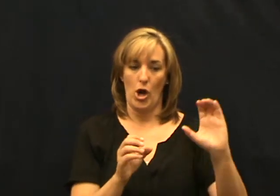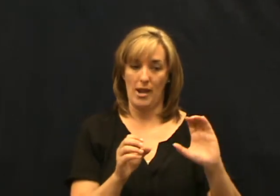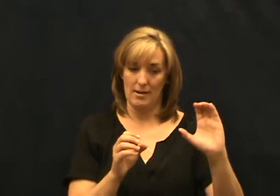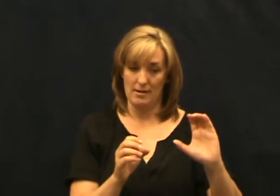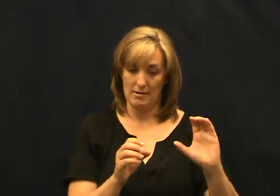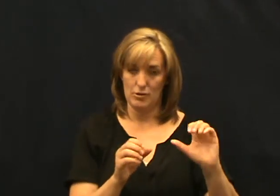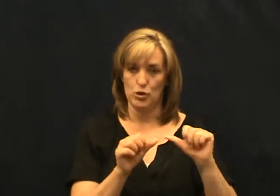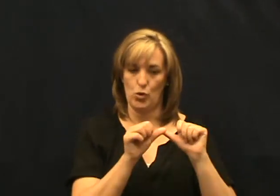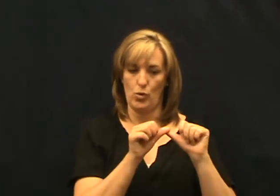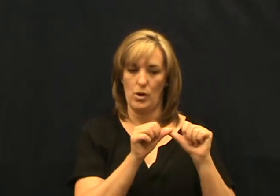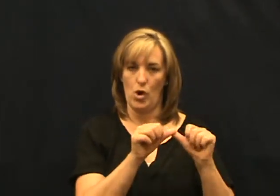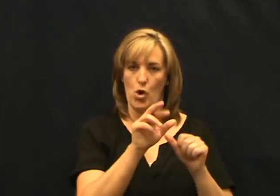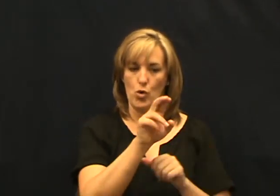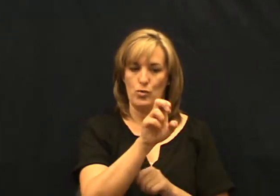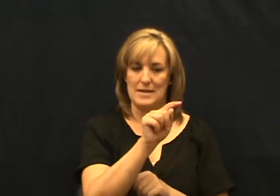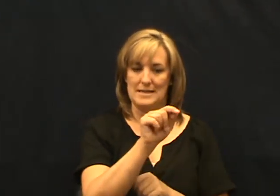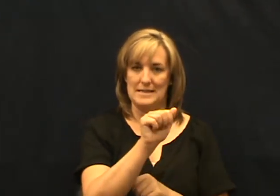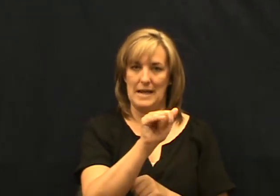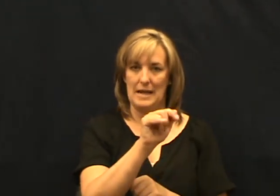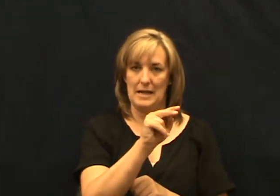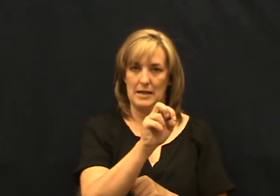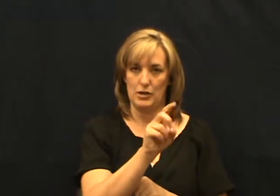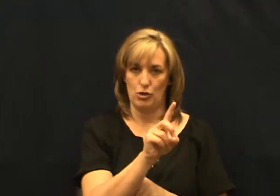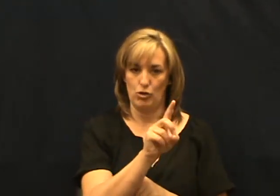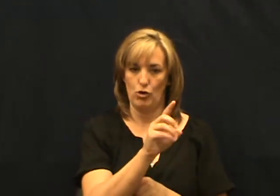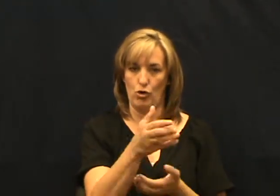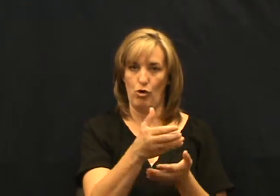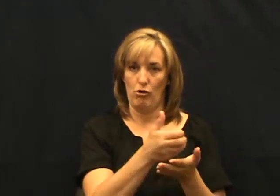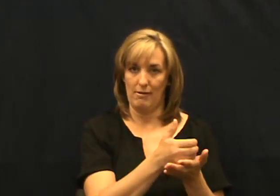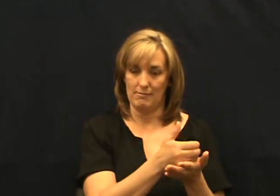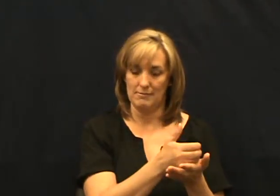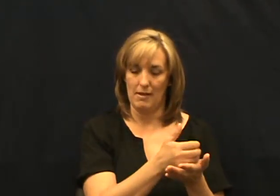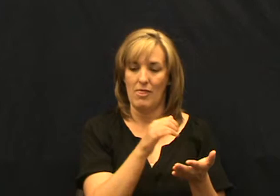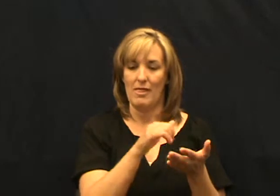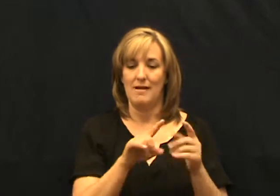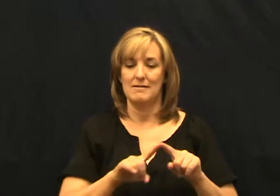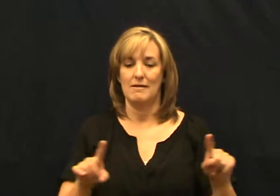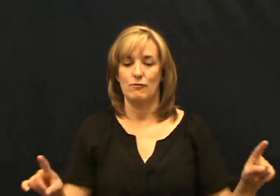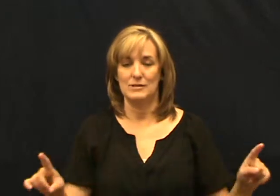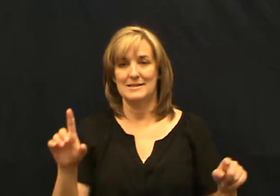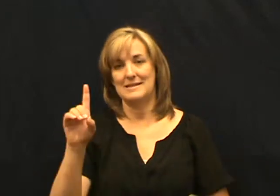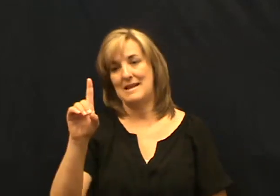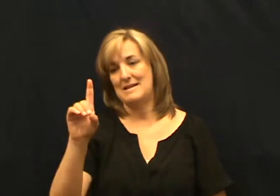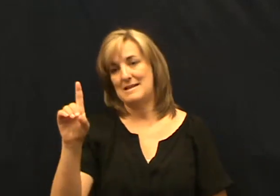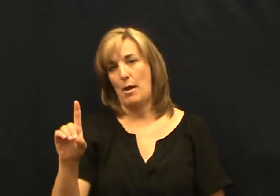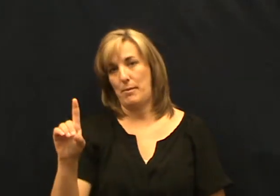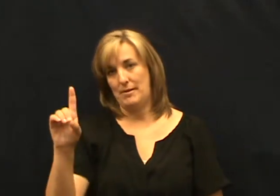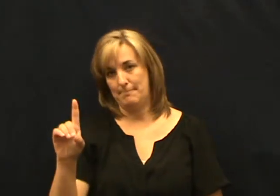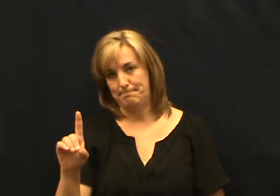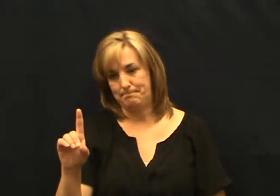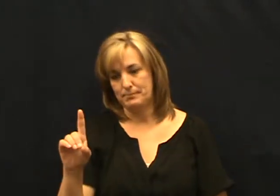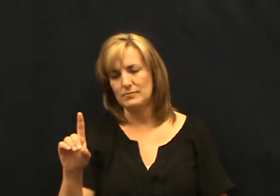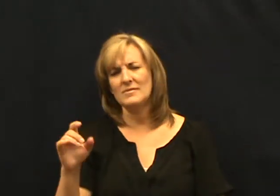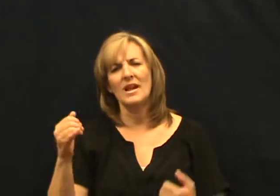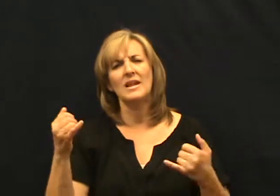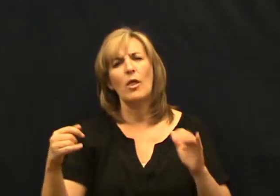expenses exceed our revenues, the net difference is a debit, and that net loss would reduce our retained earnings.